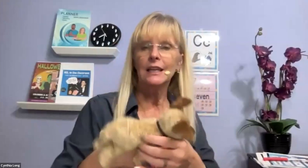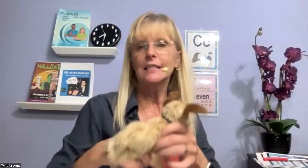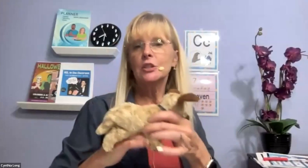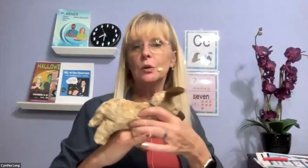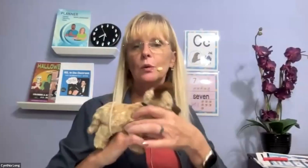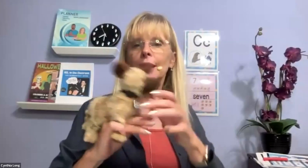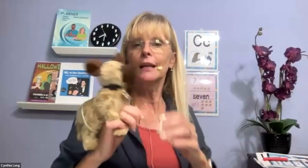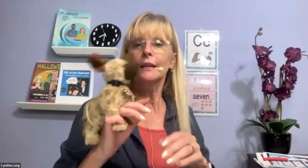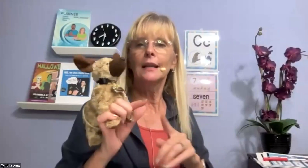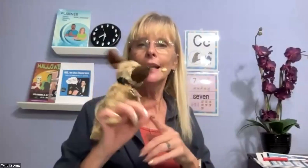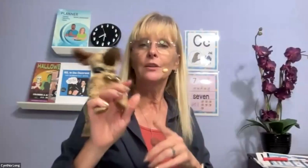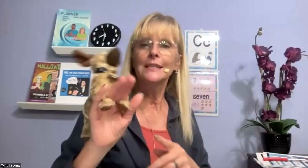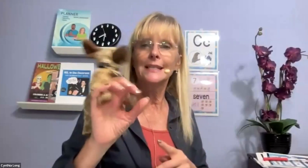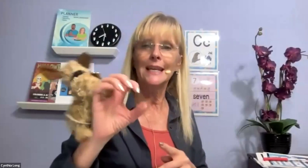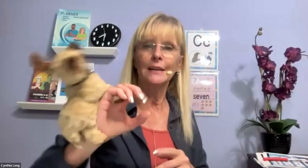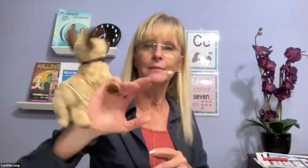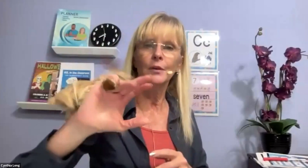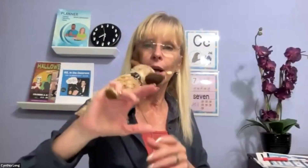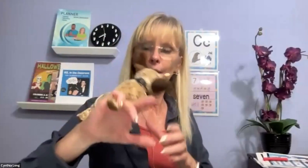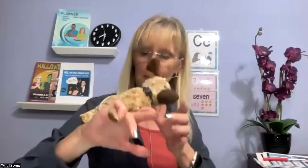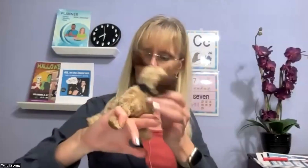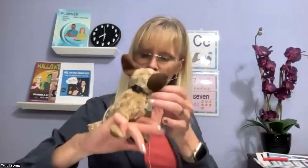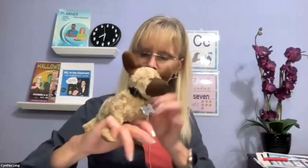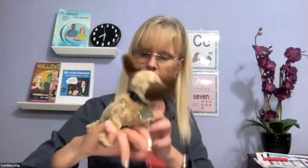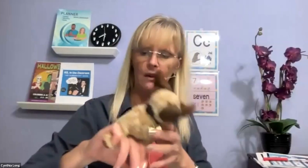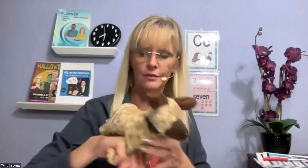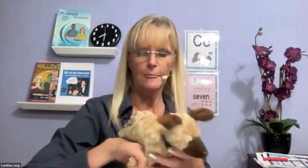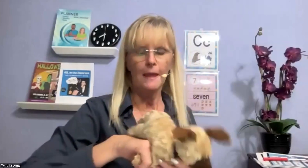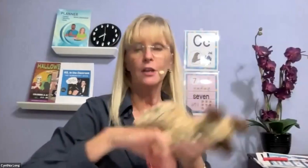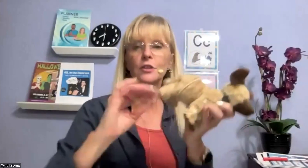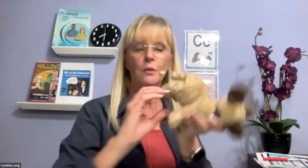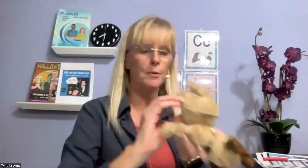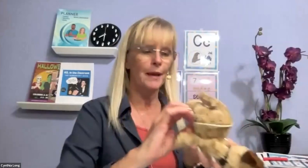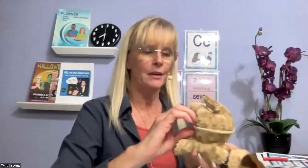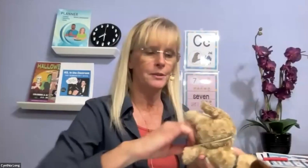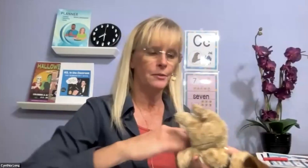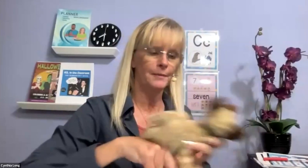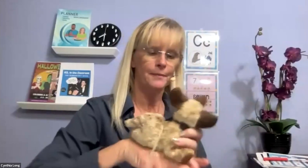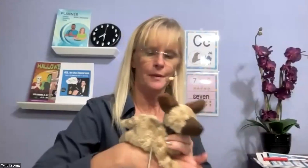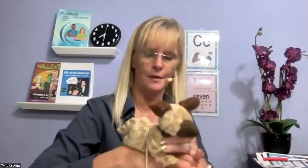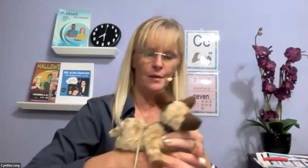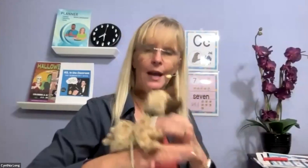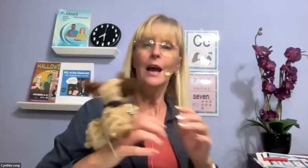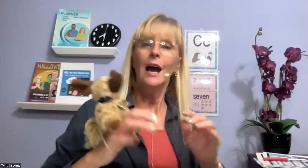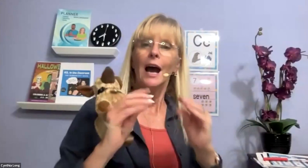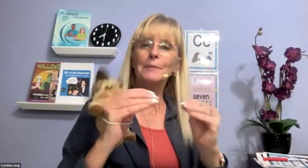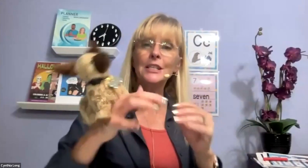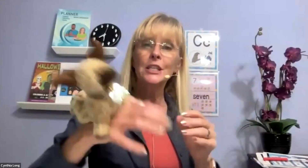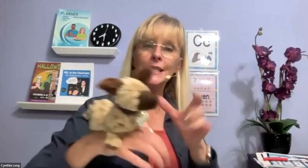let's do the letter C, okay? My dog's fallen off. I usually rubber band them to me, okay? I'm teaching